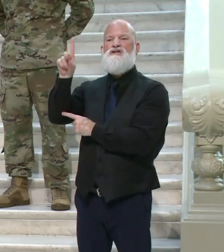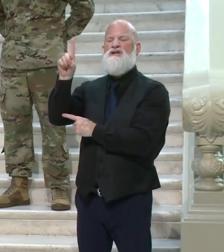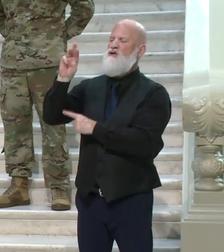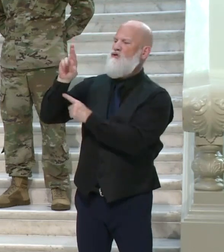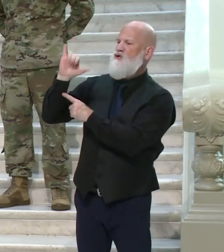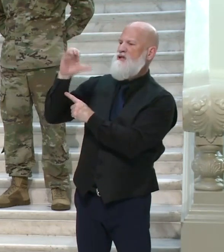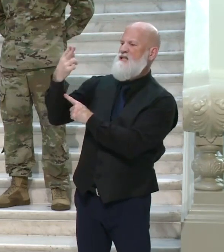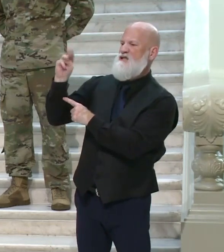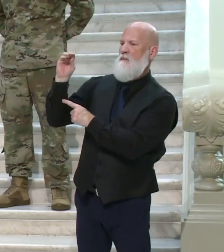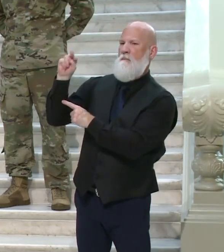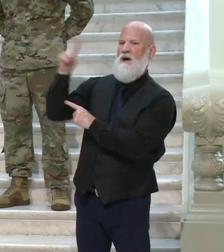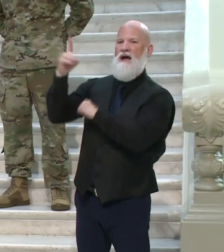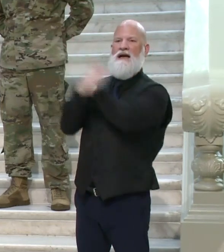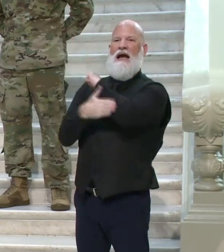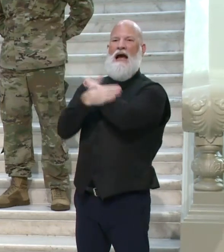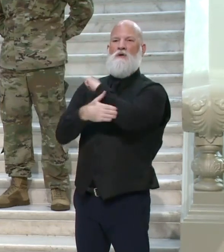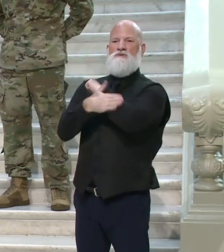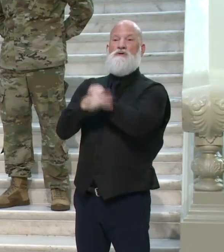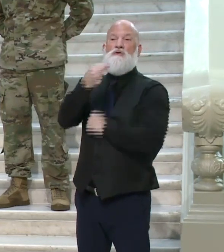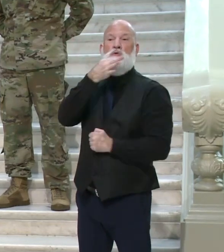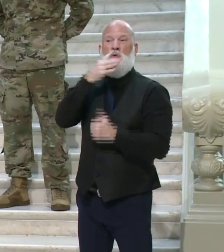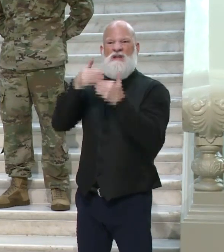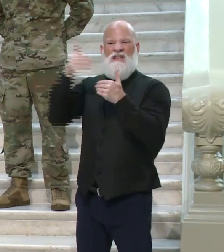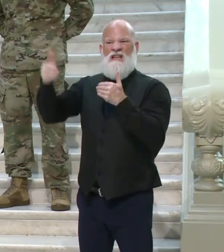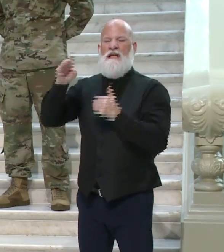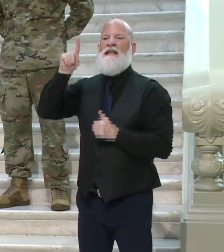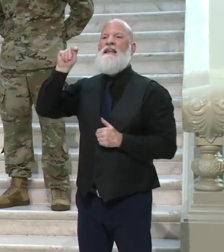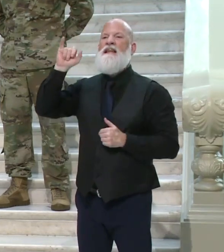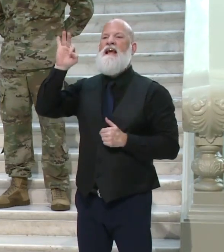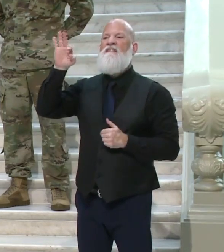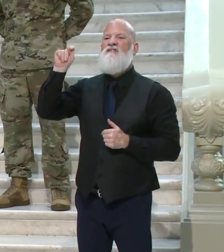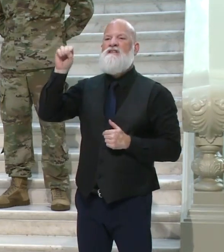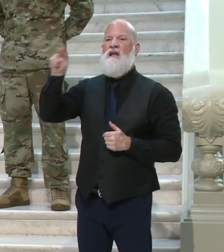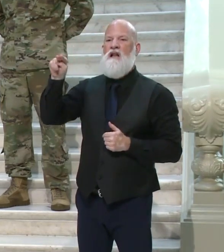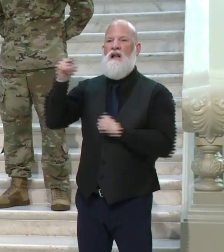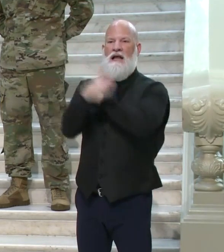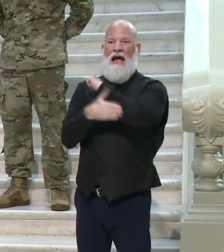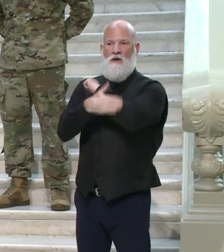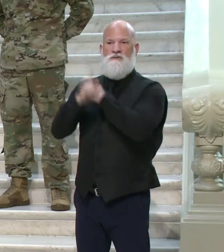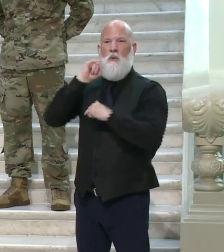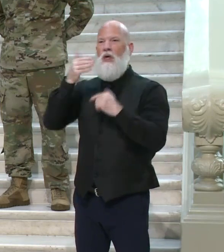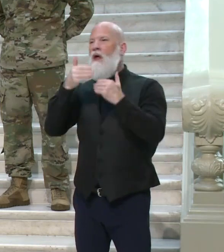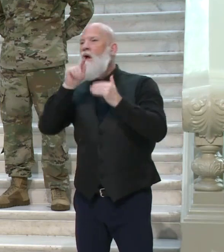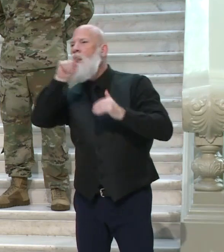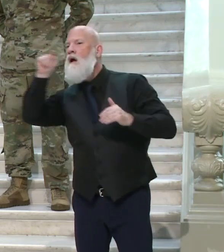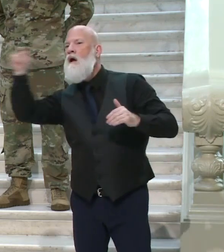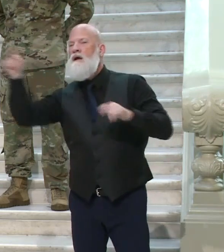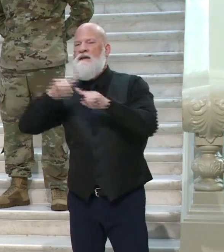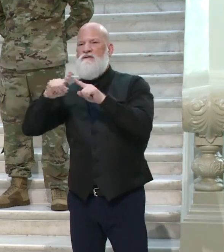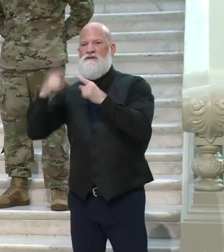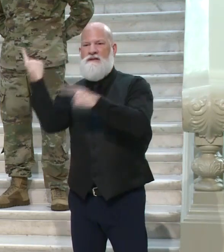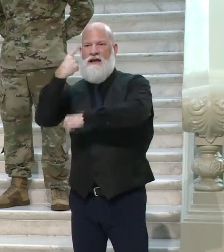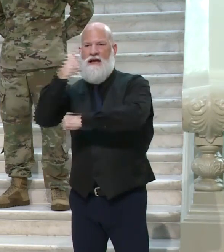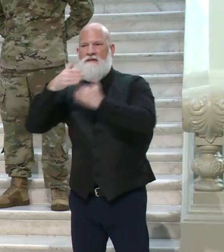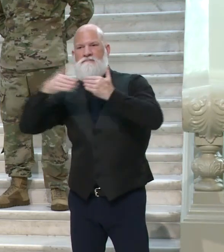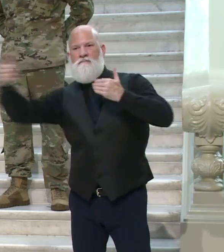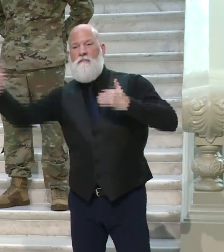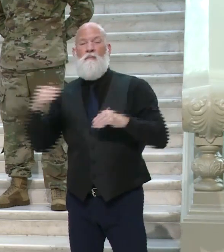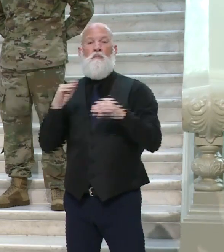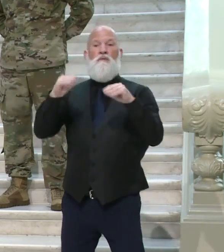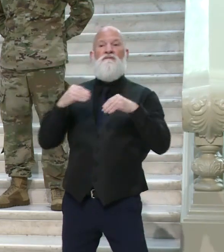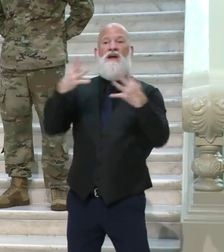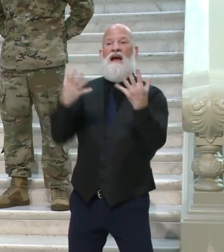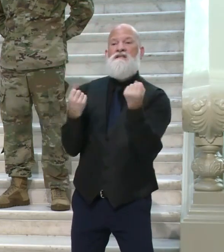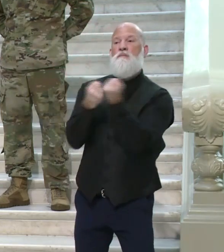the coming days. Personnel are providing reinforcement at 9 specimen collection sites in conjunction with